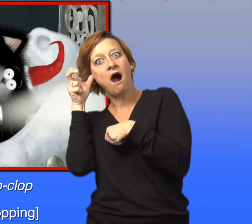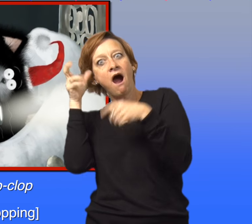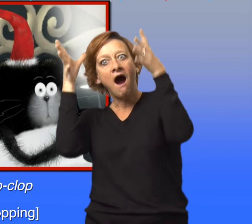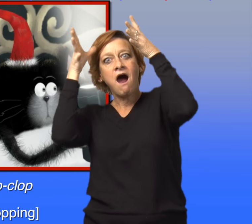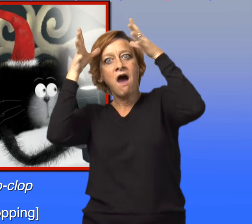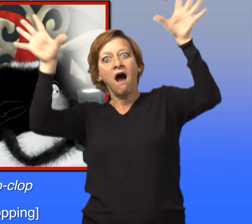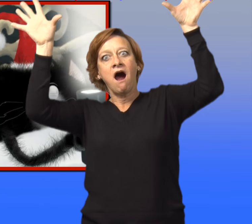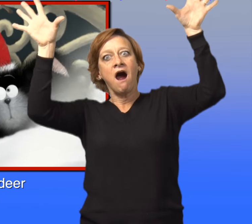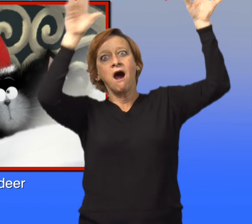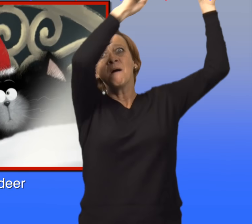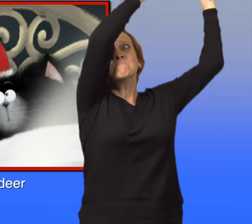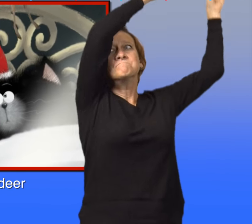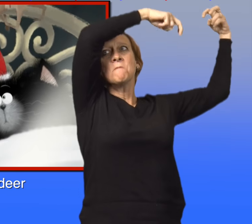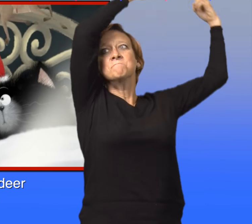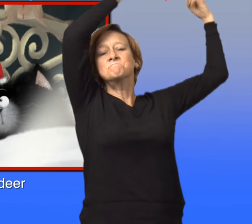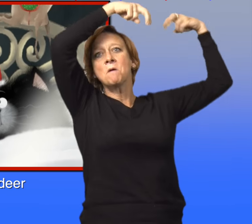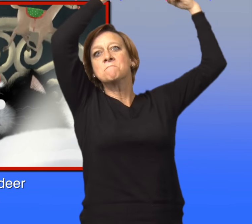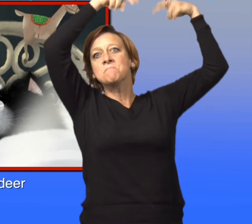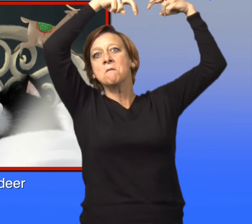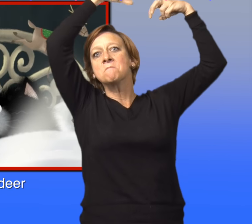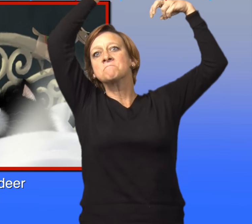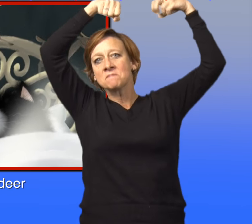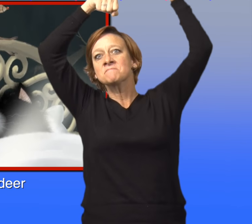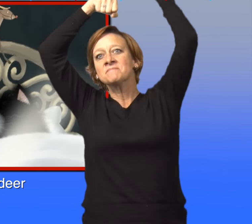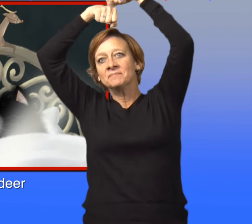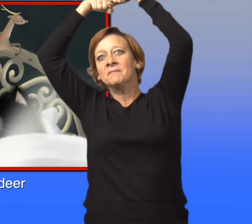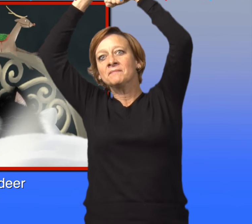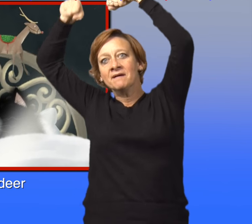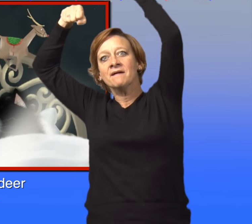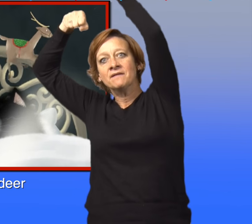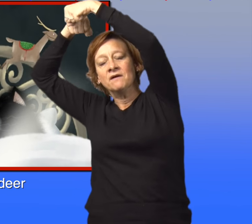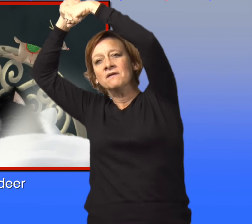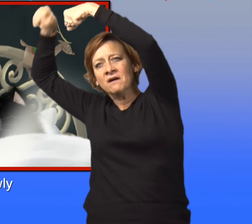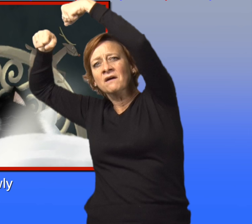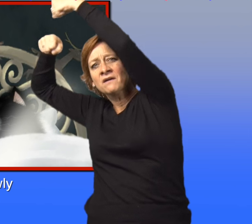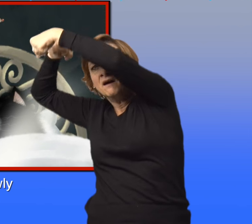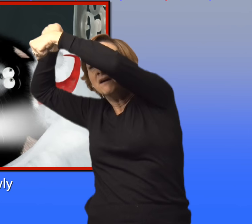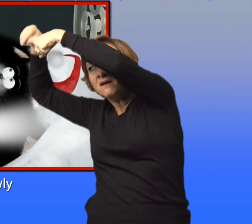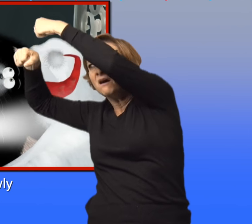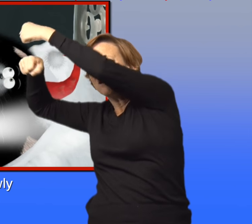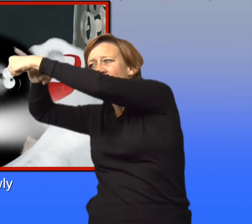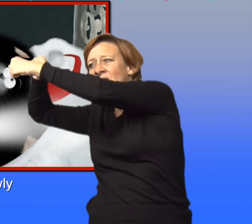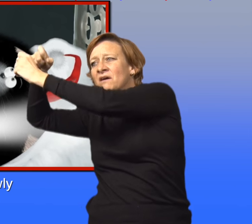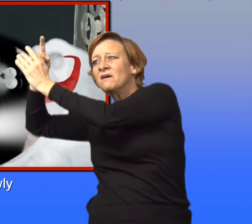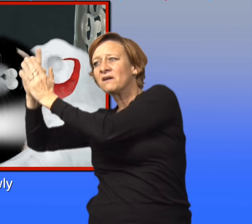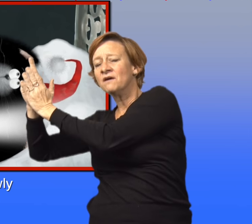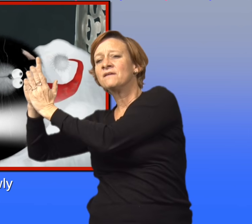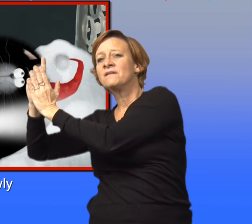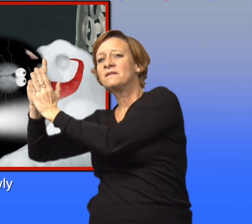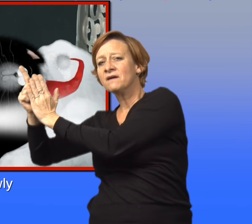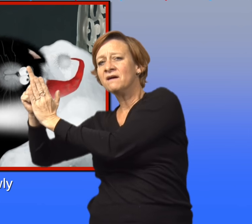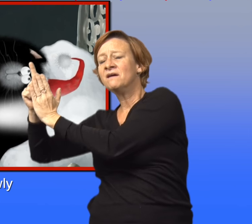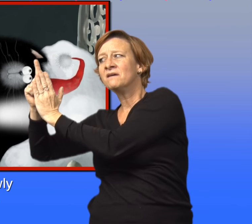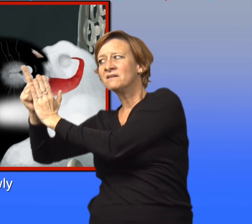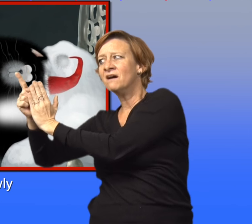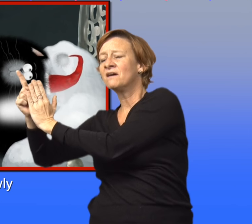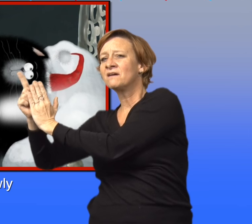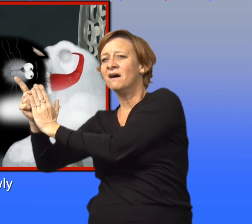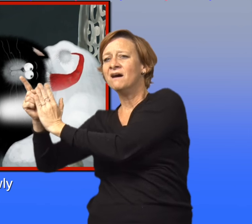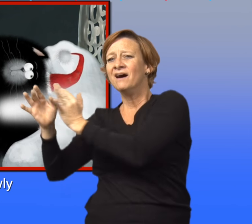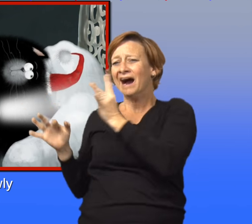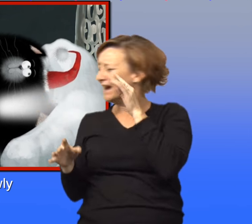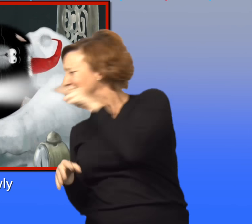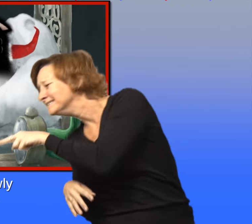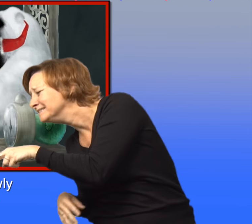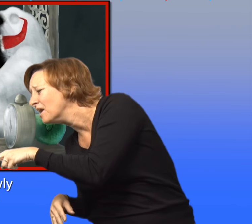-clop. Splat had reindeer on the roof. But the clip-clop slowly